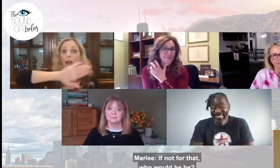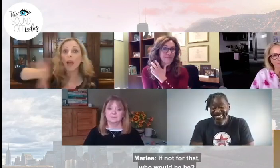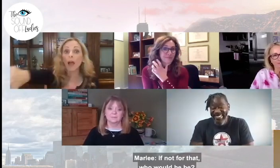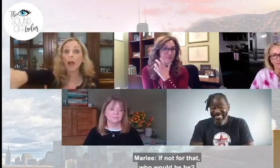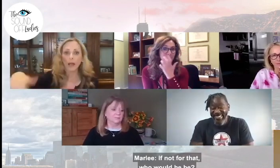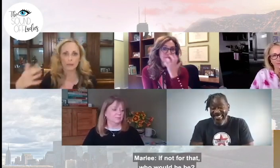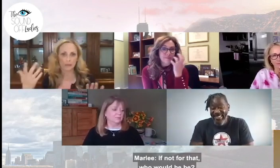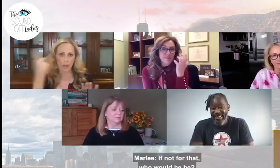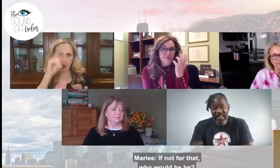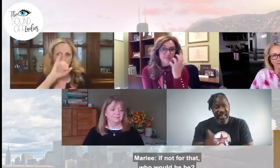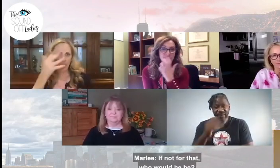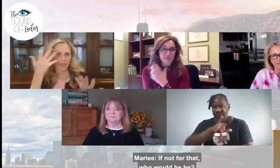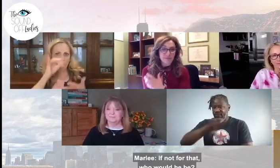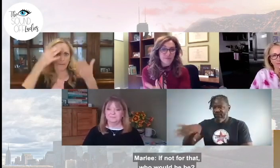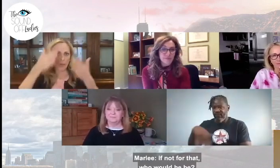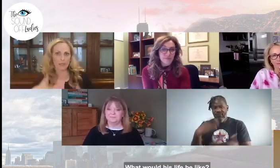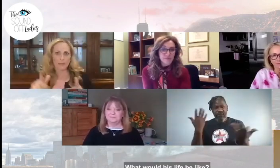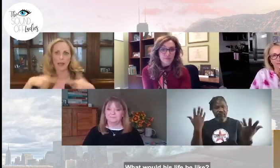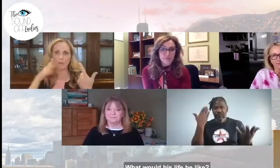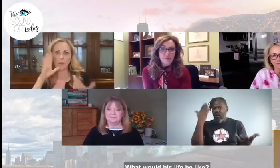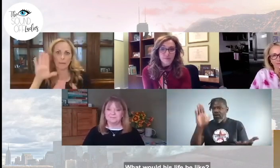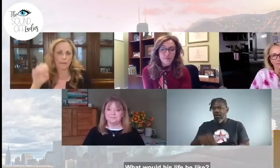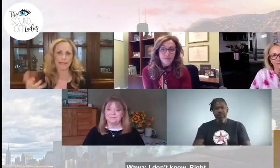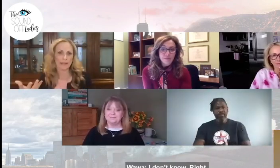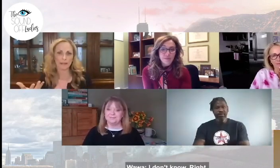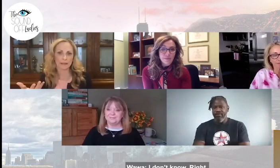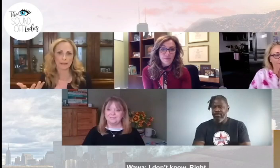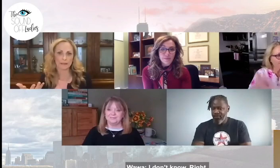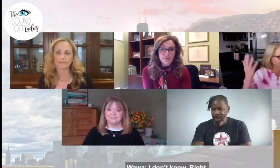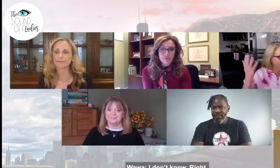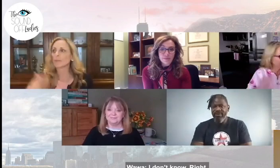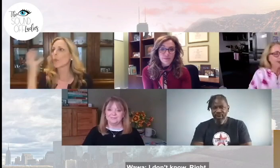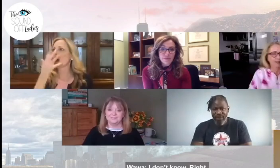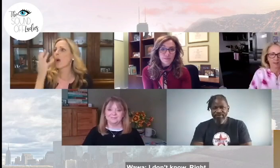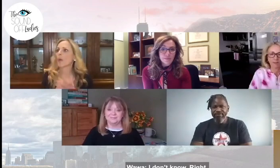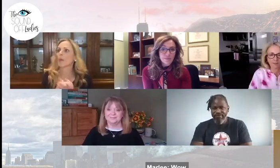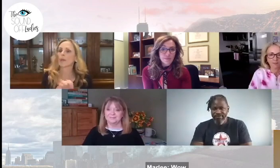And now that student's a teacher himself. Wow.